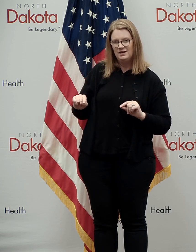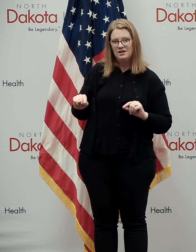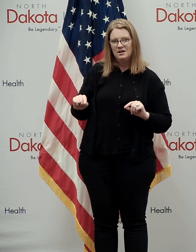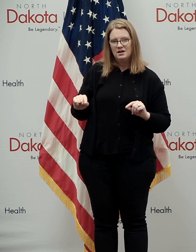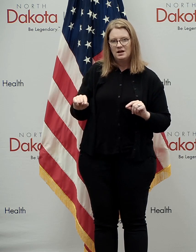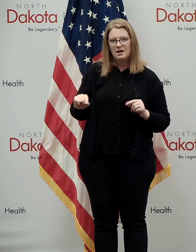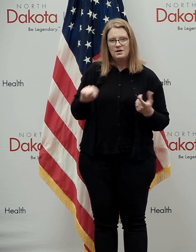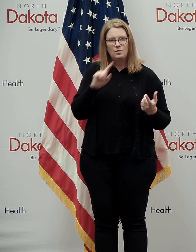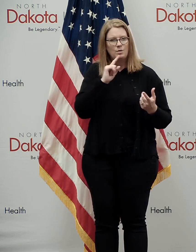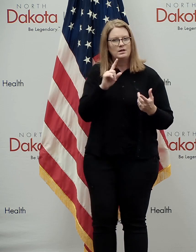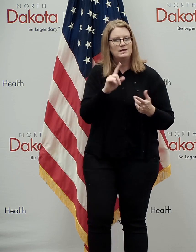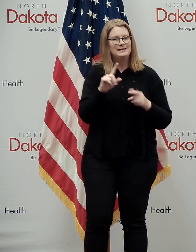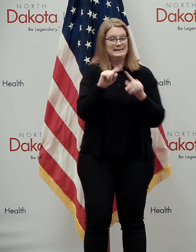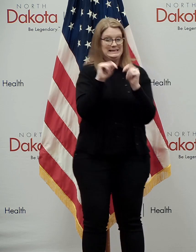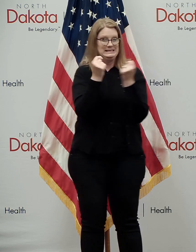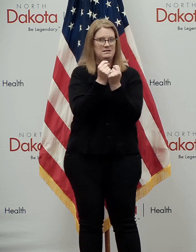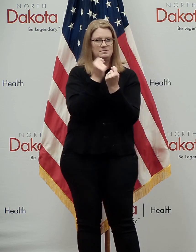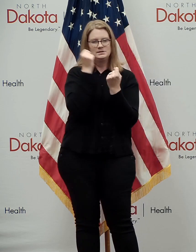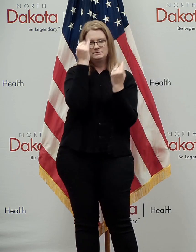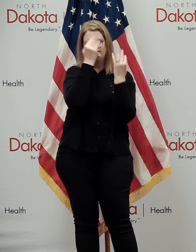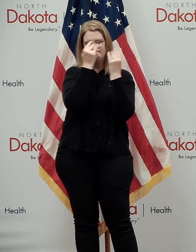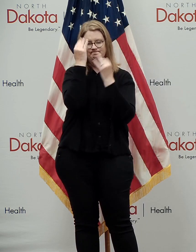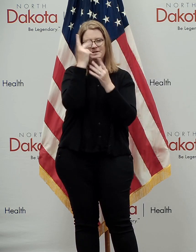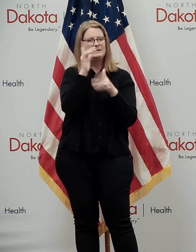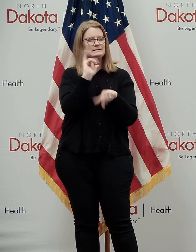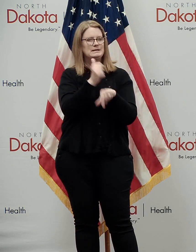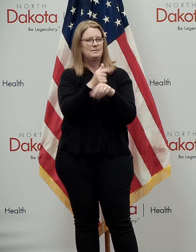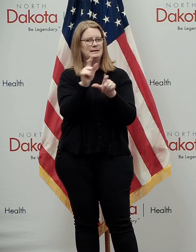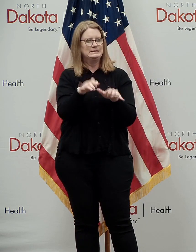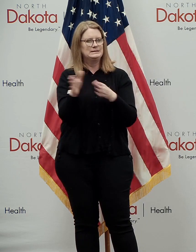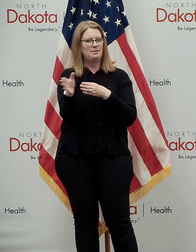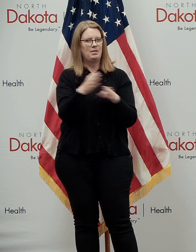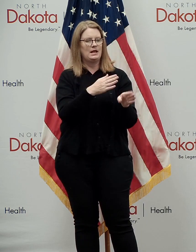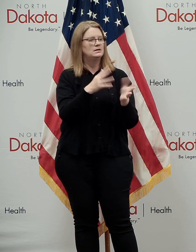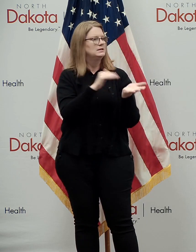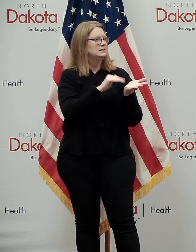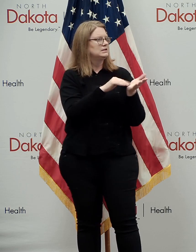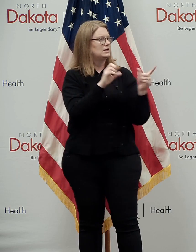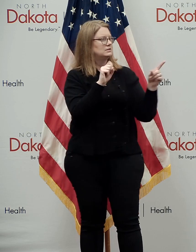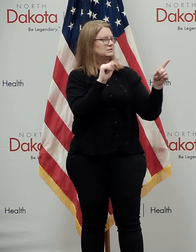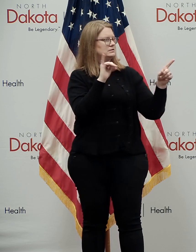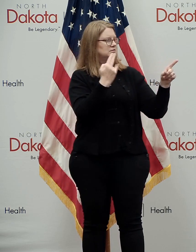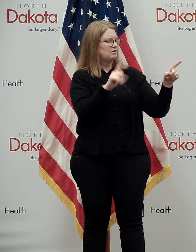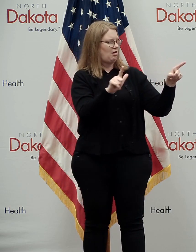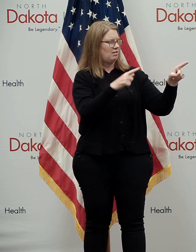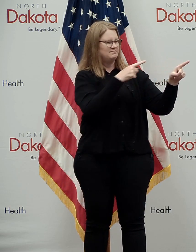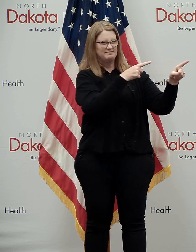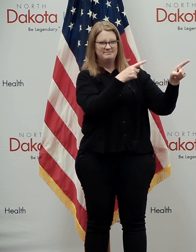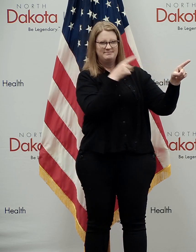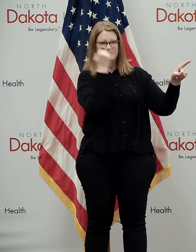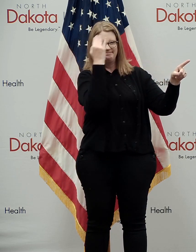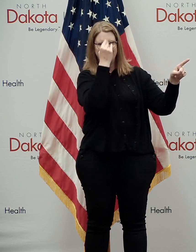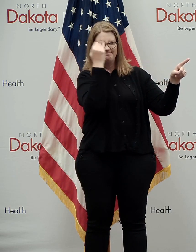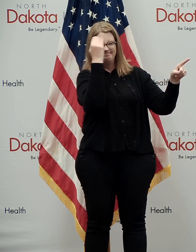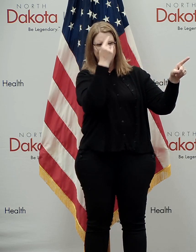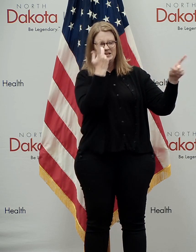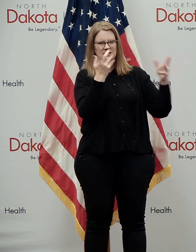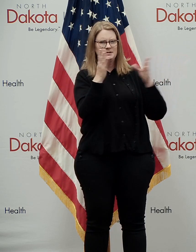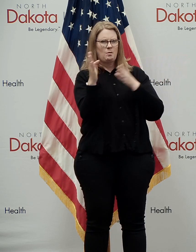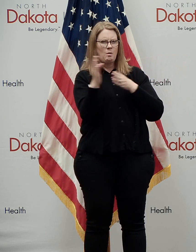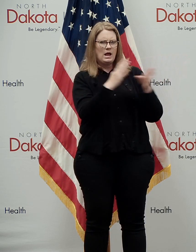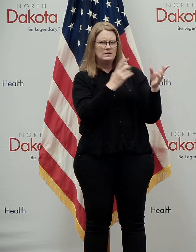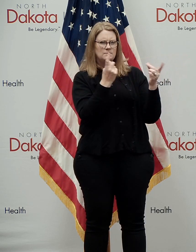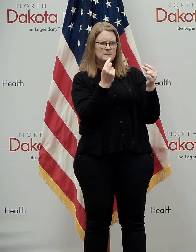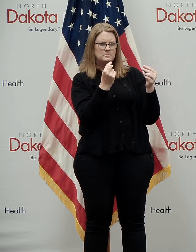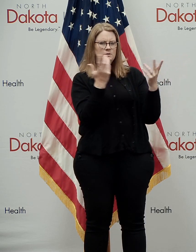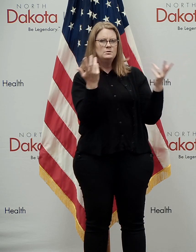they've laid out the testing plans and they continue to evolve. Dr. Stahl is here. He's been also involved in thinking through all these strategies. But the